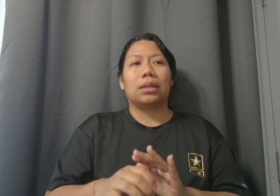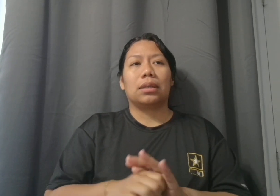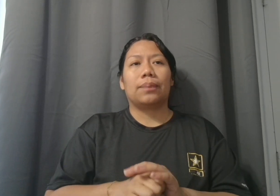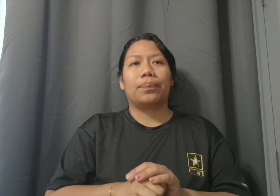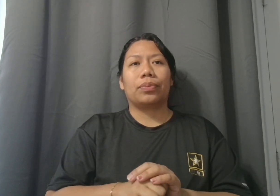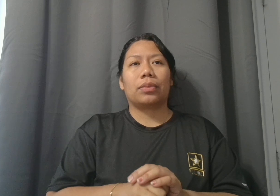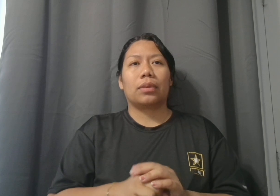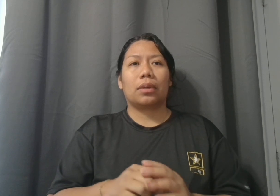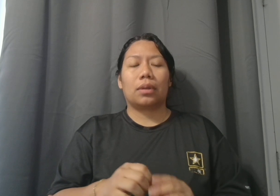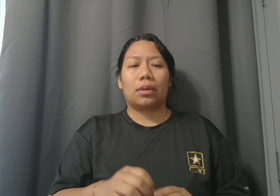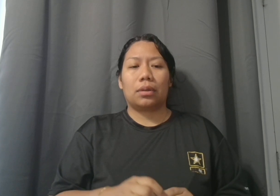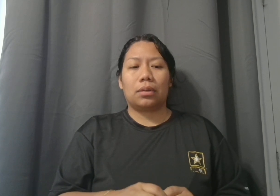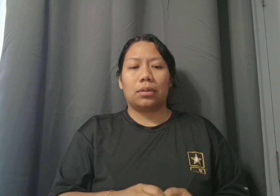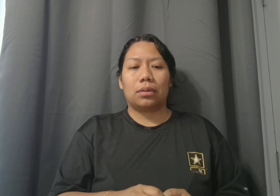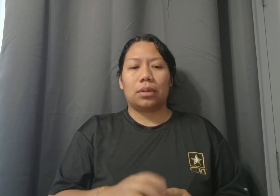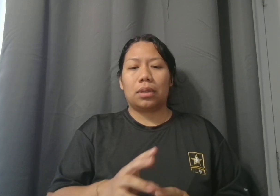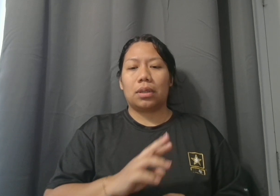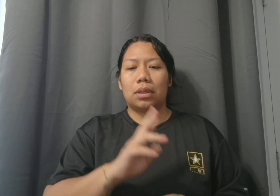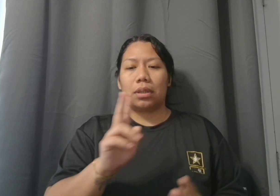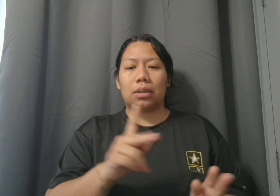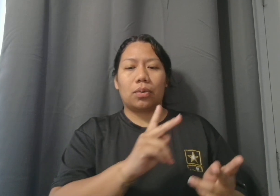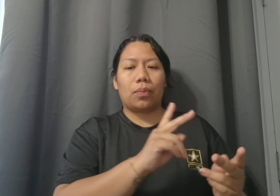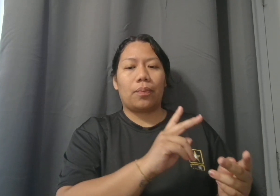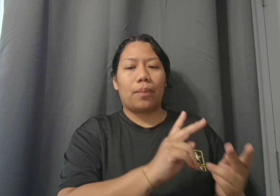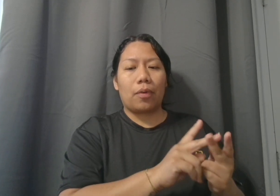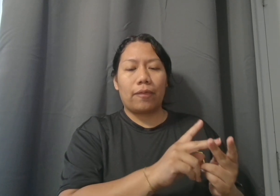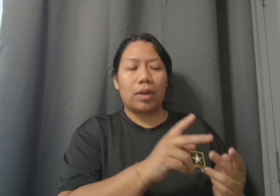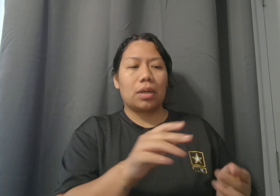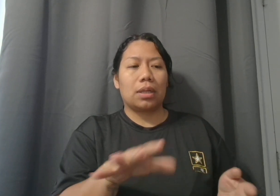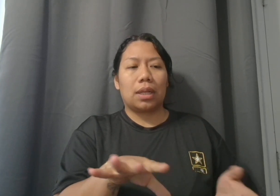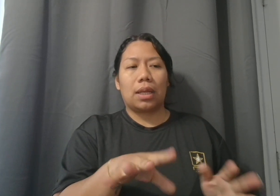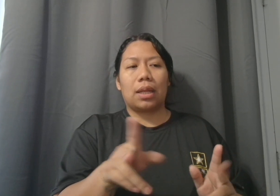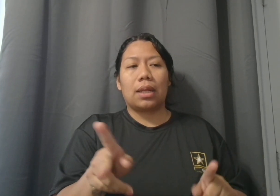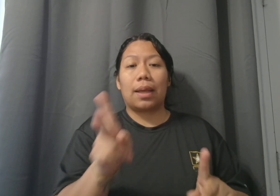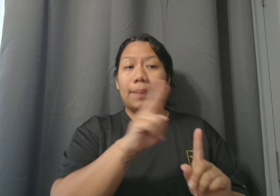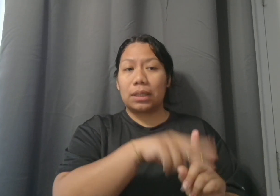its appropriate application in various situations.